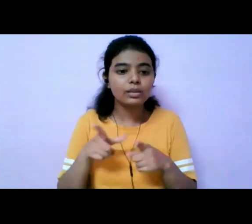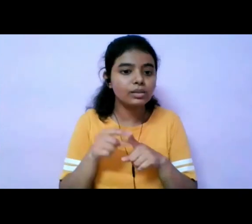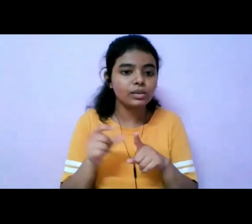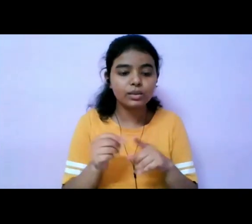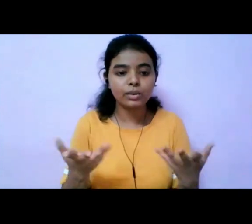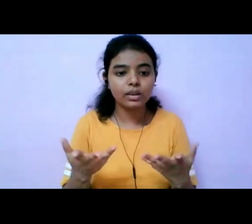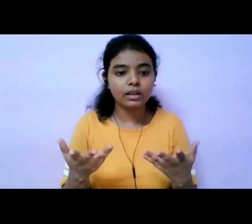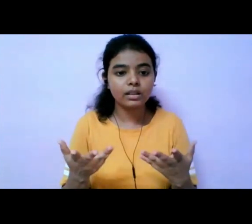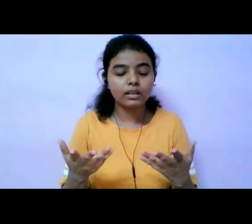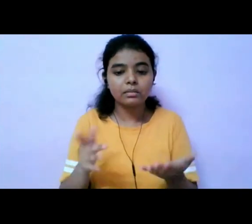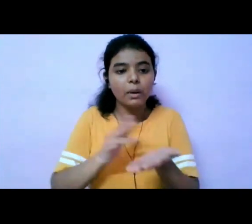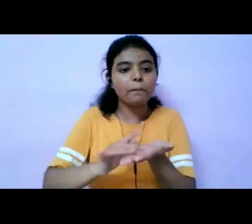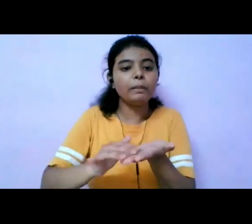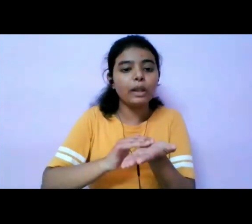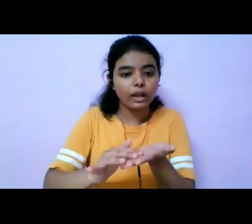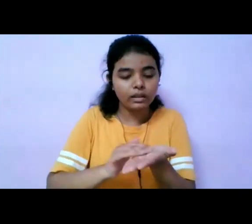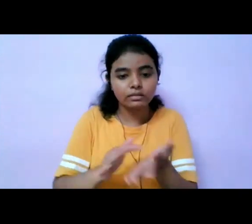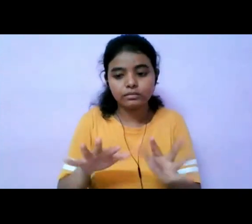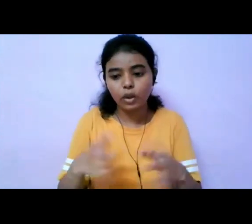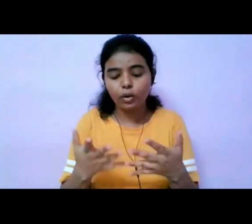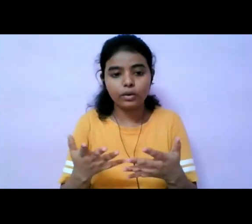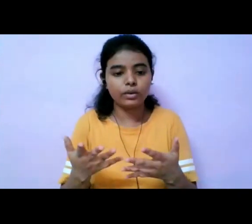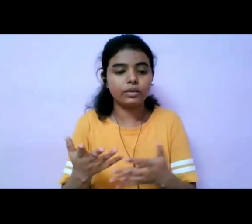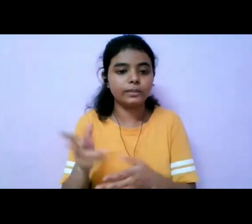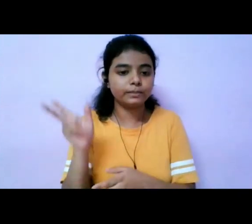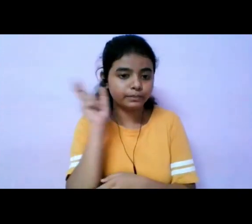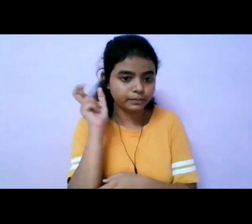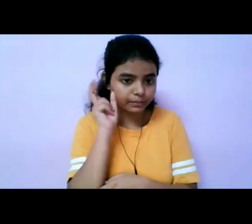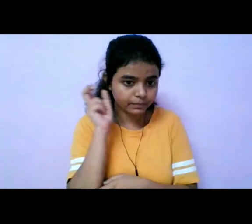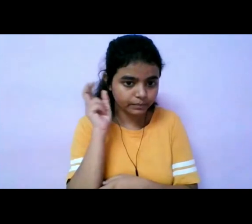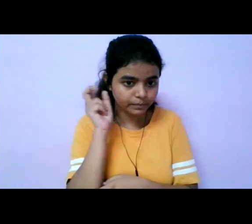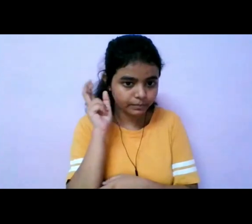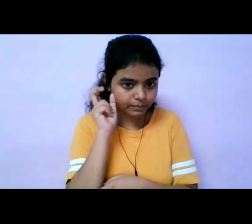the rest of the time I need Braille or a, you know, talking,